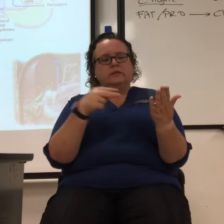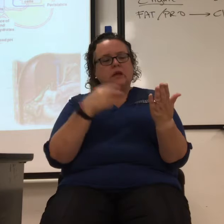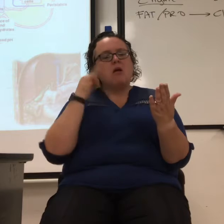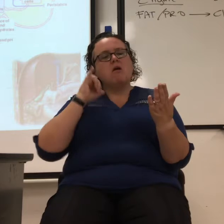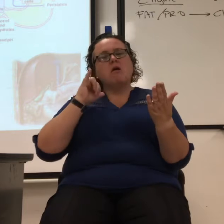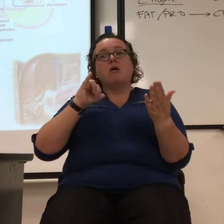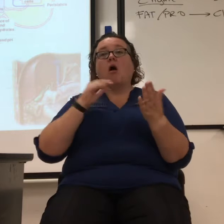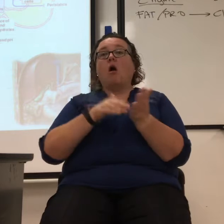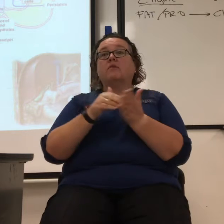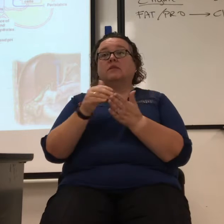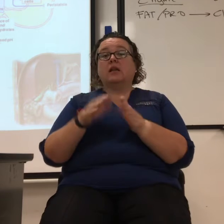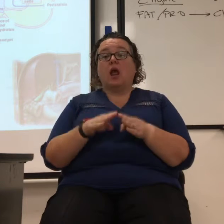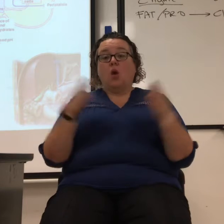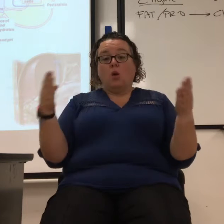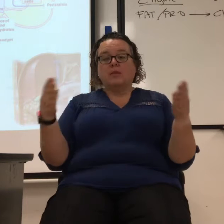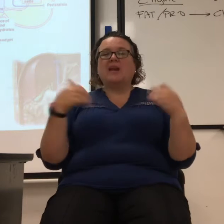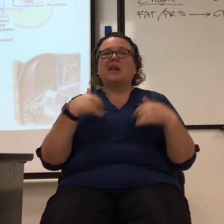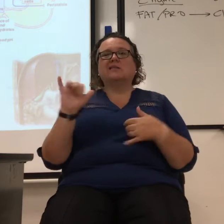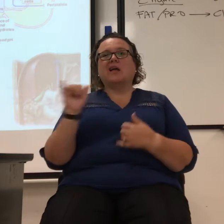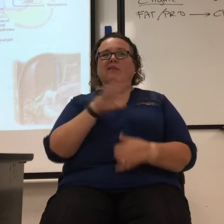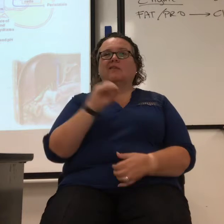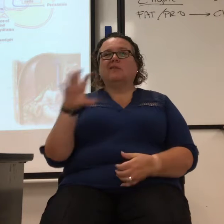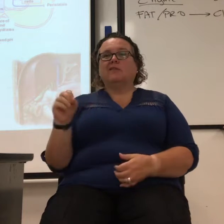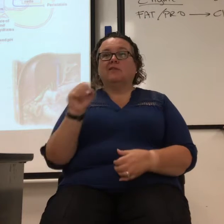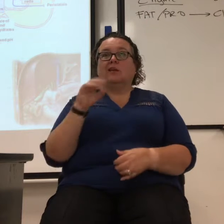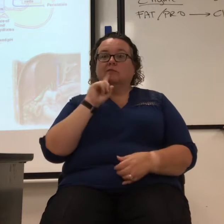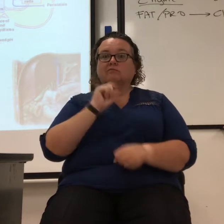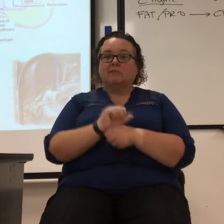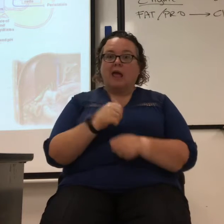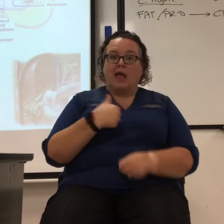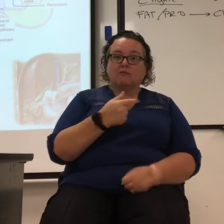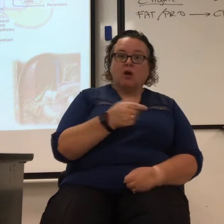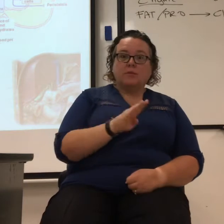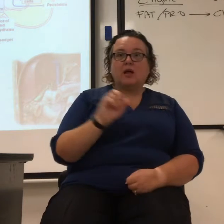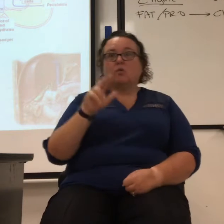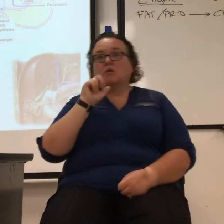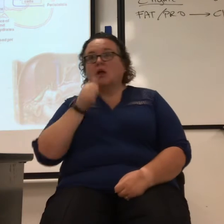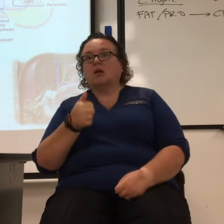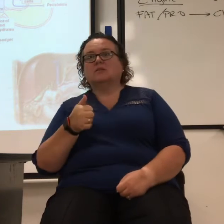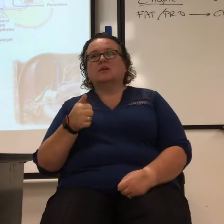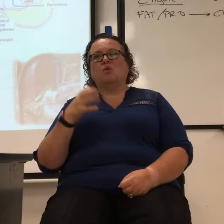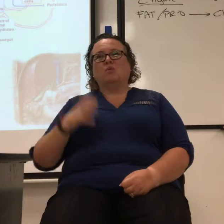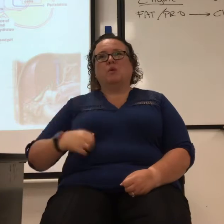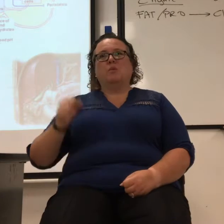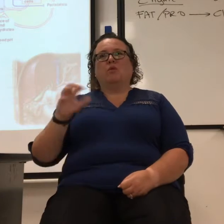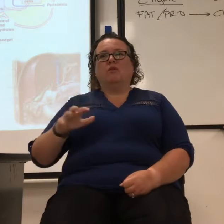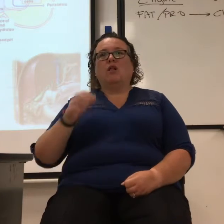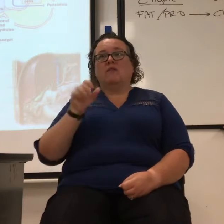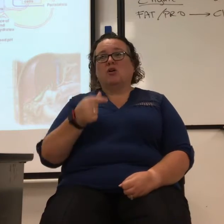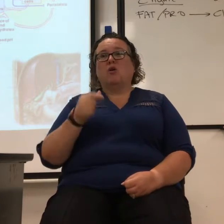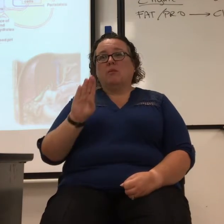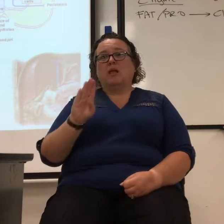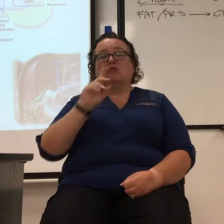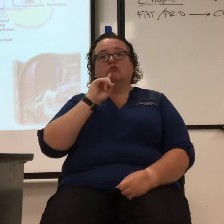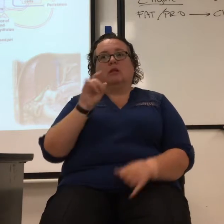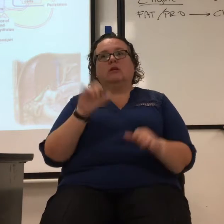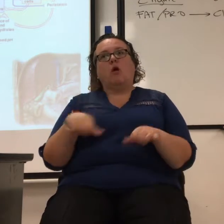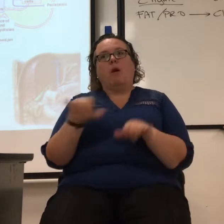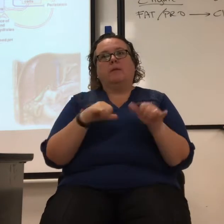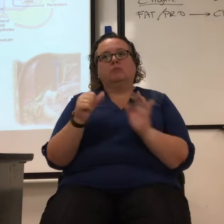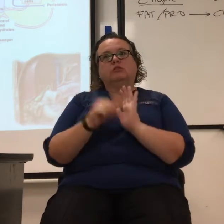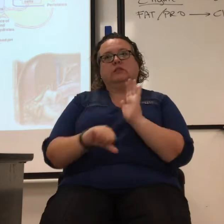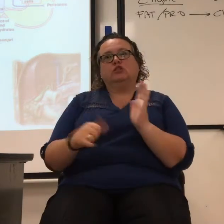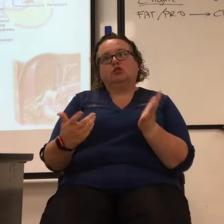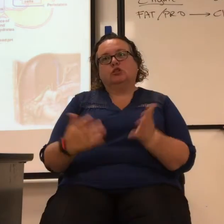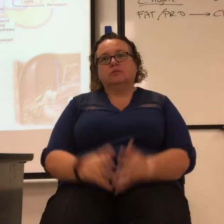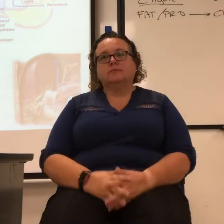open up cadavers and it's like a 50-50 shot if it's there or not. You know, the removal of a gallbladder is a very common procedure.